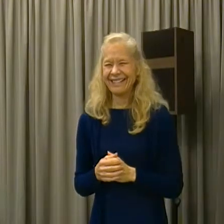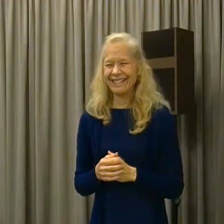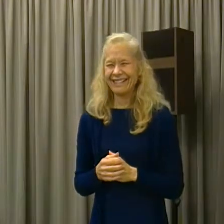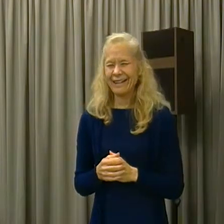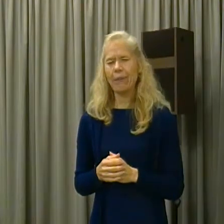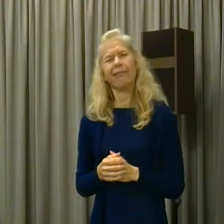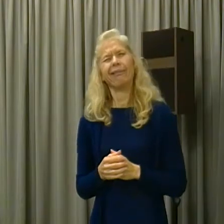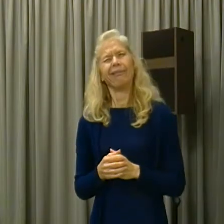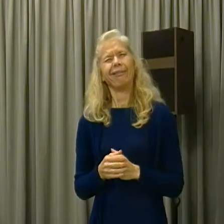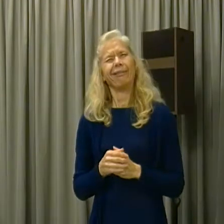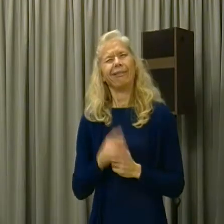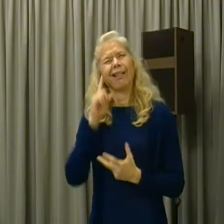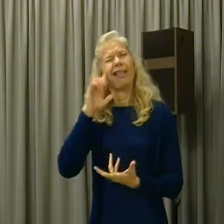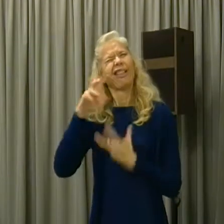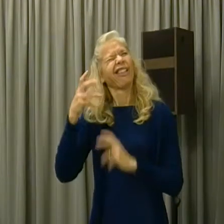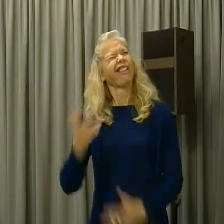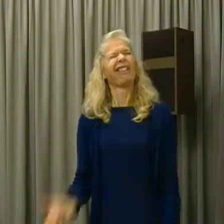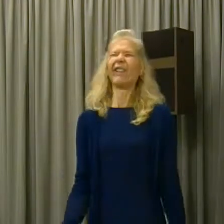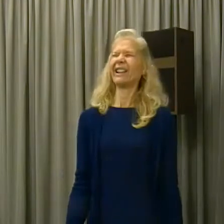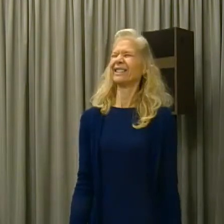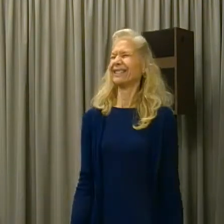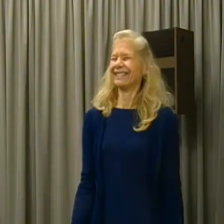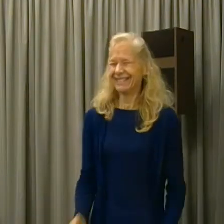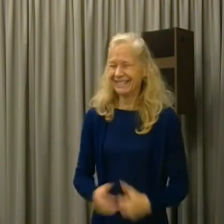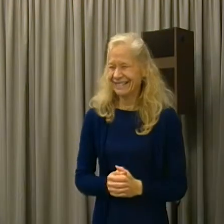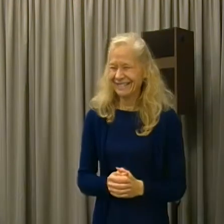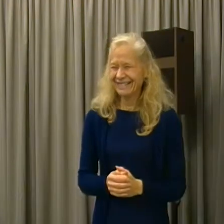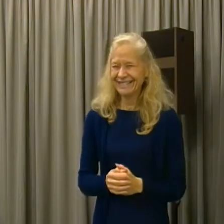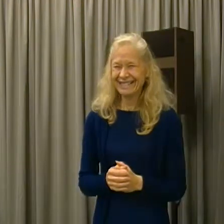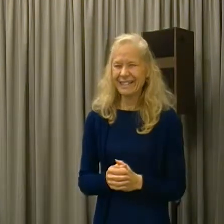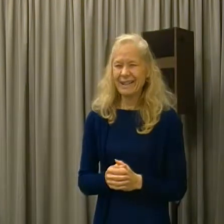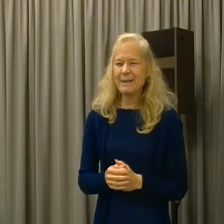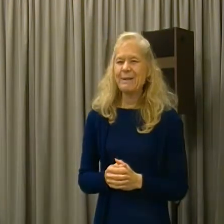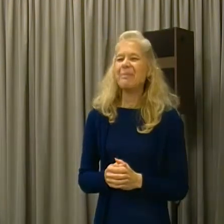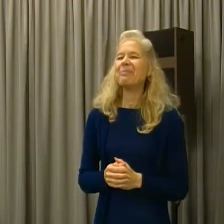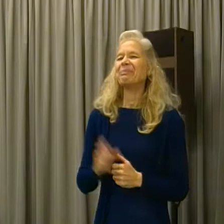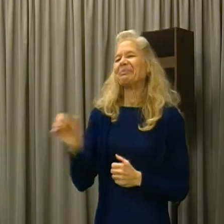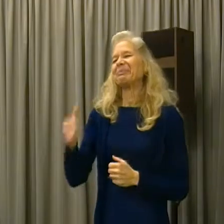How about 1 Corinthians 13?